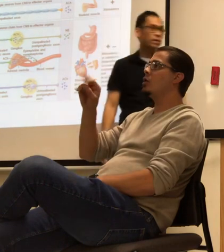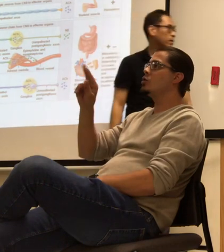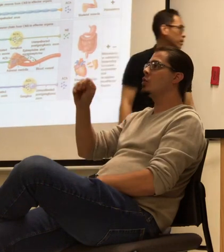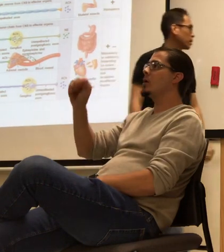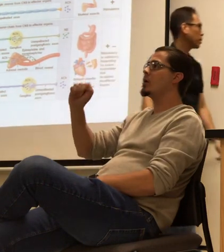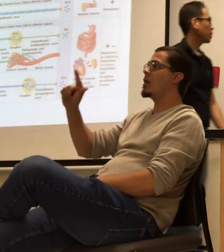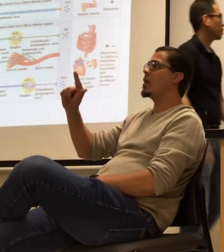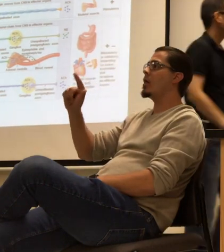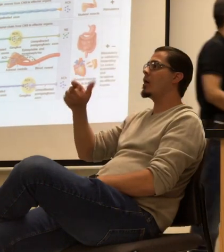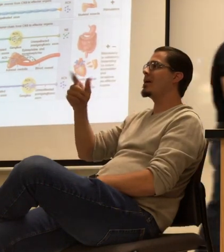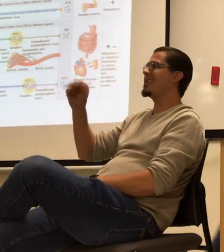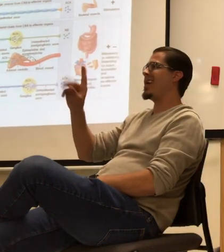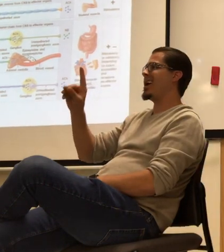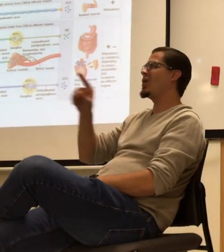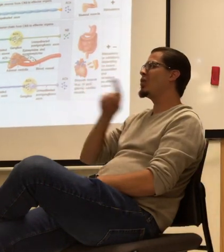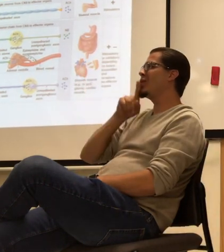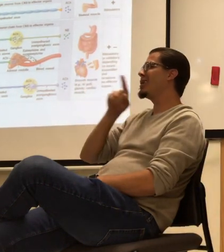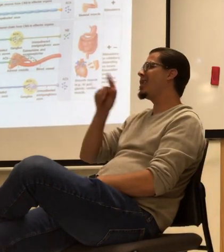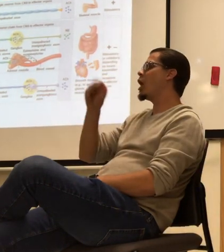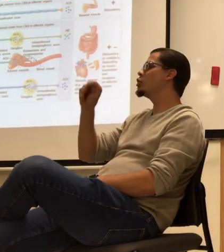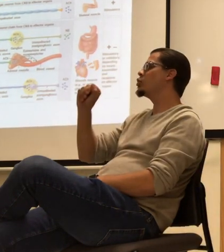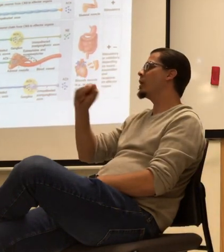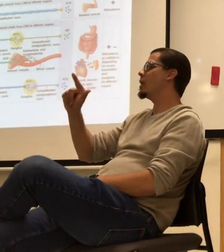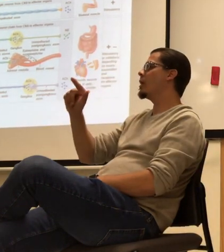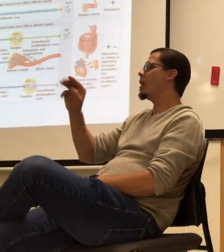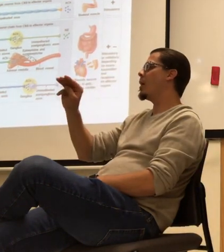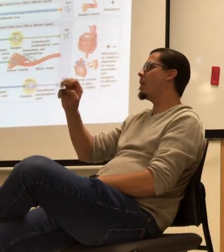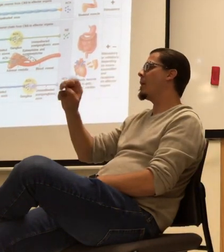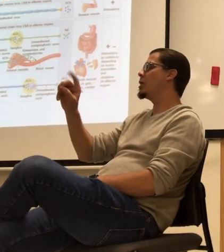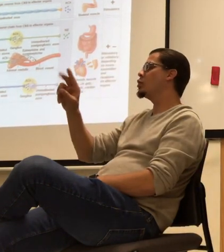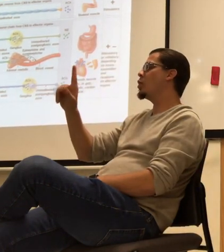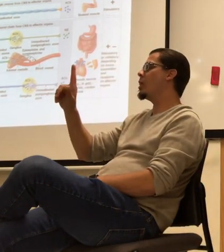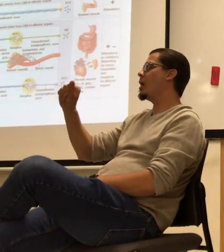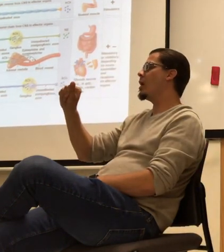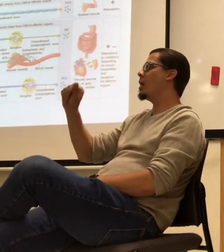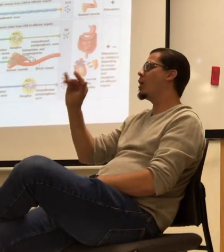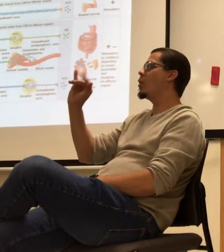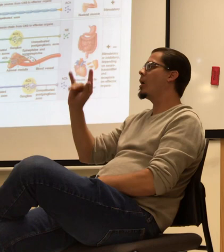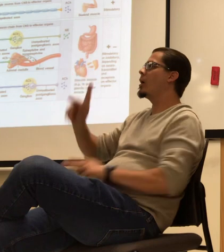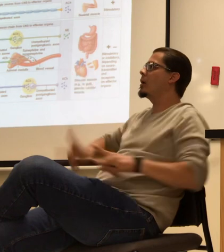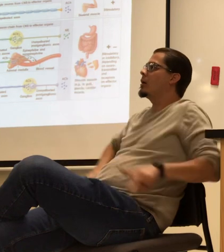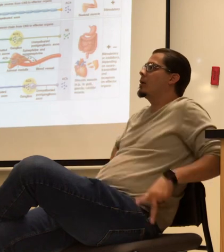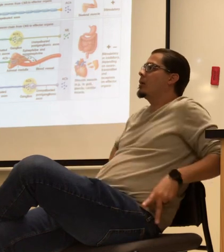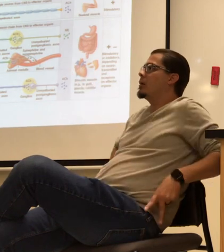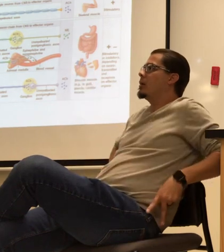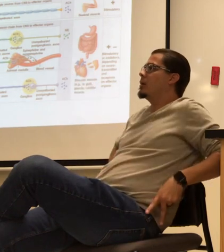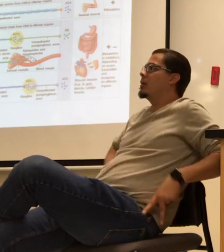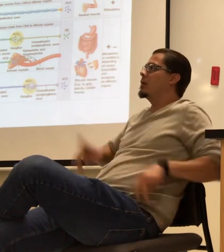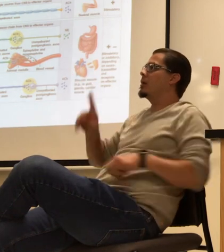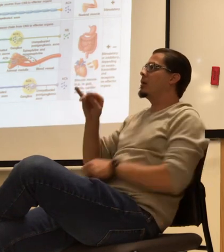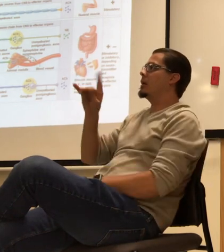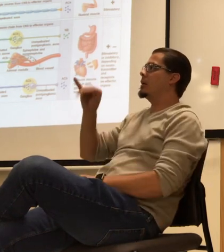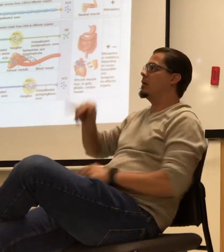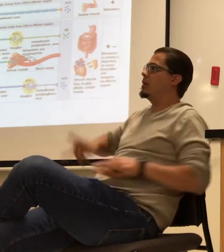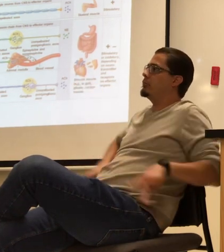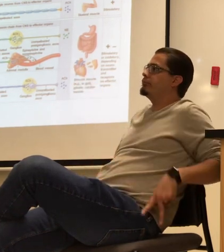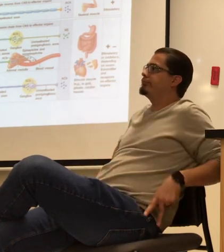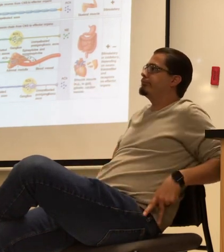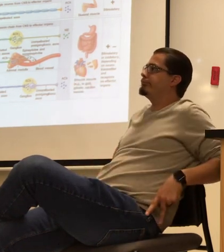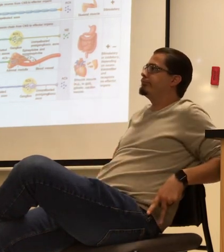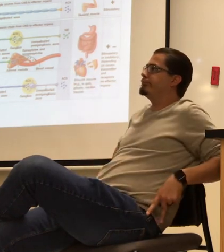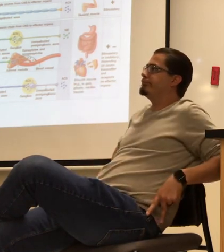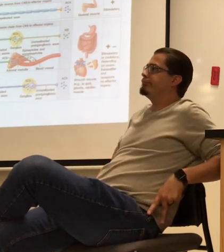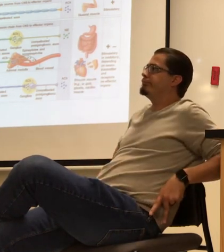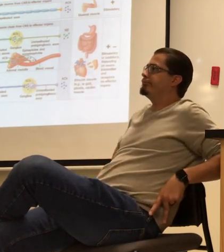medulla. The adrenal medulla is located in the kidneys, okay, which is right here, my 12th